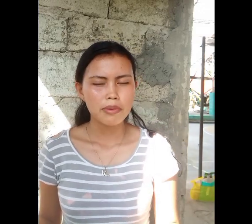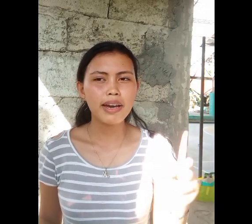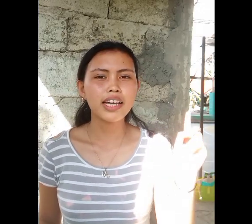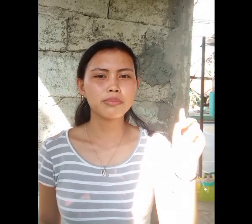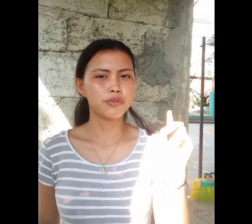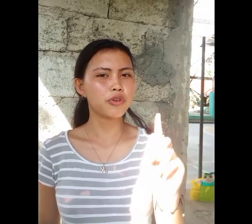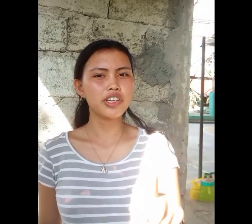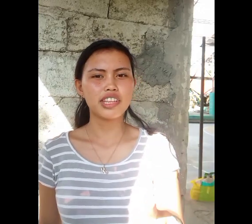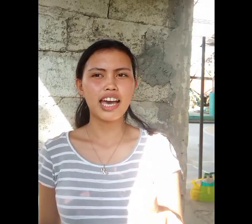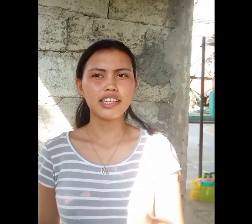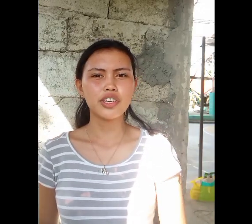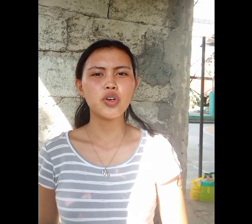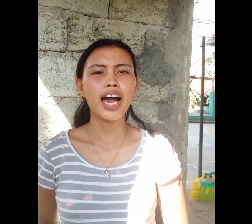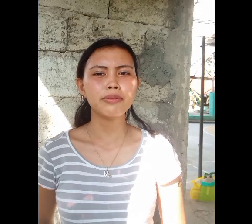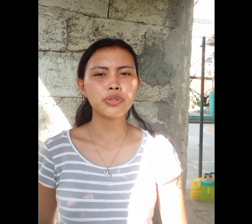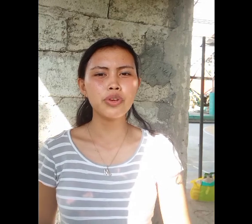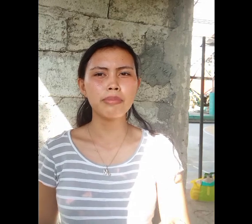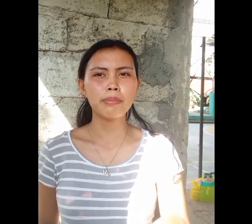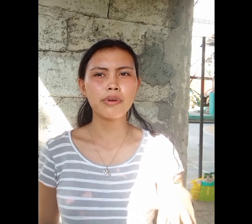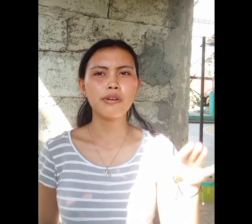but before that, you have to remember